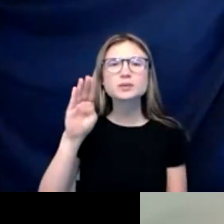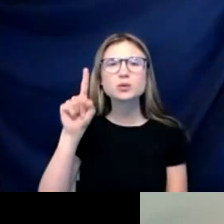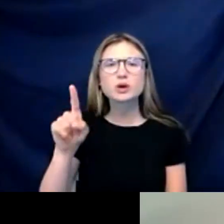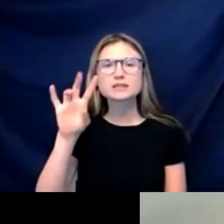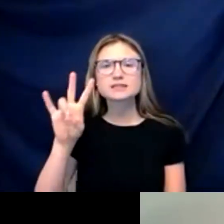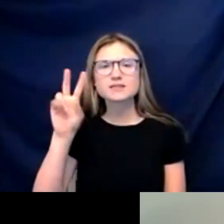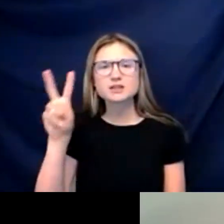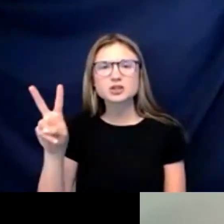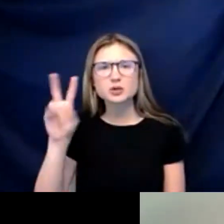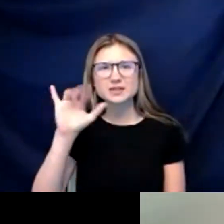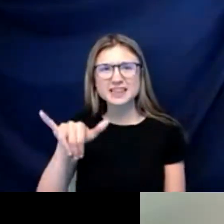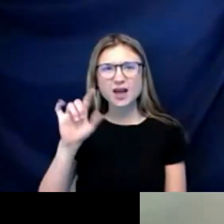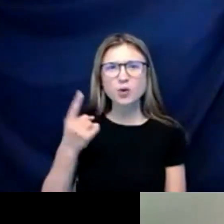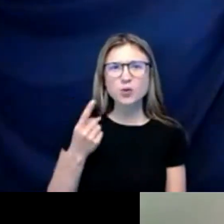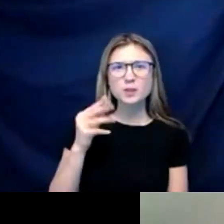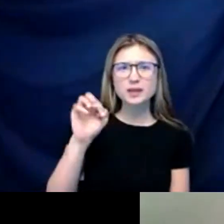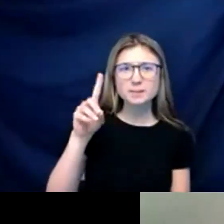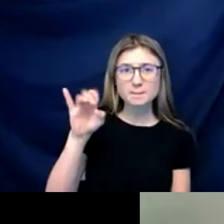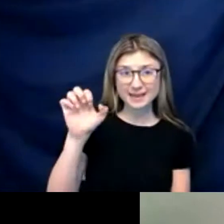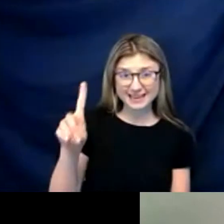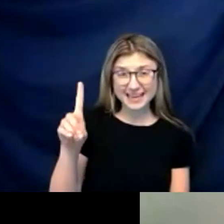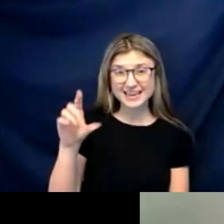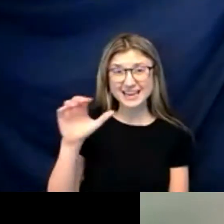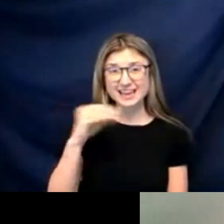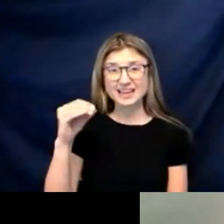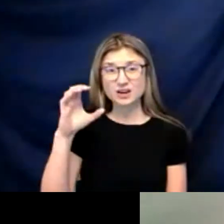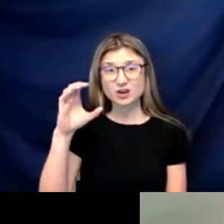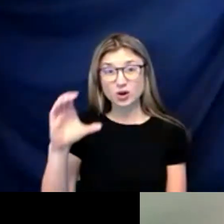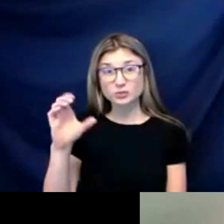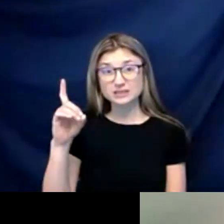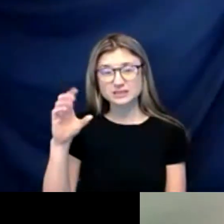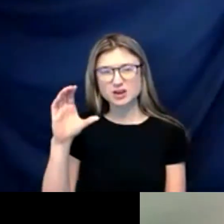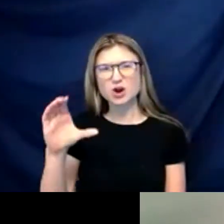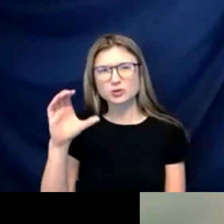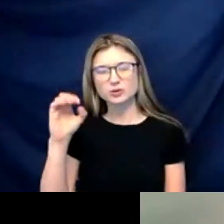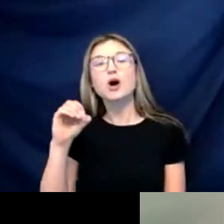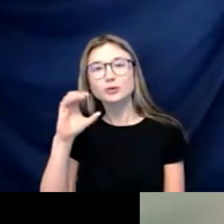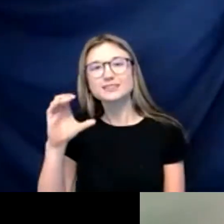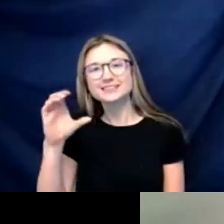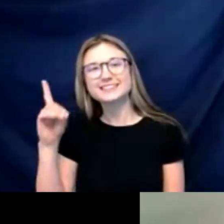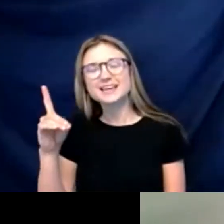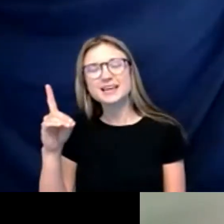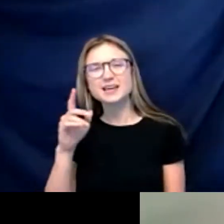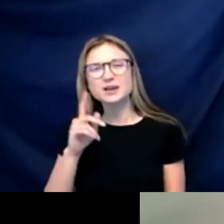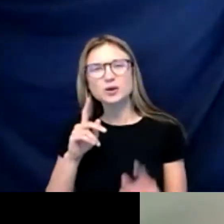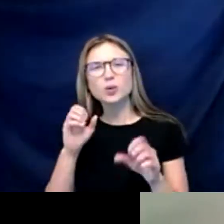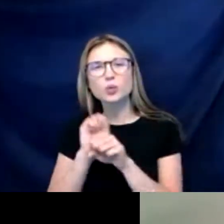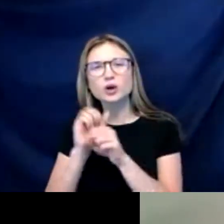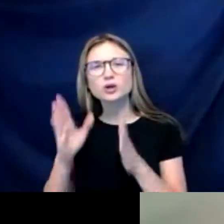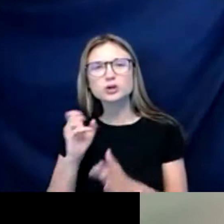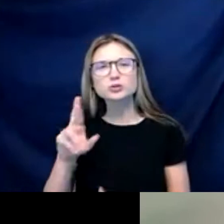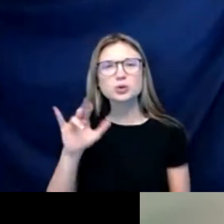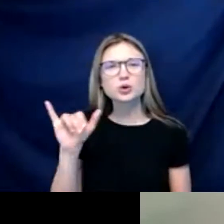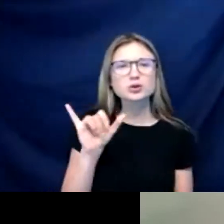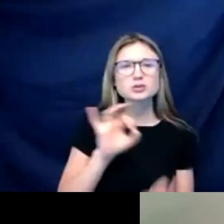be Medicaid and OCDD personnel, or would that include family members as well? I believe they're bringing you